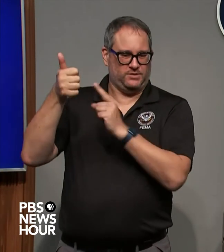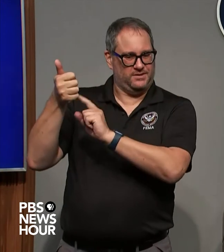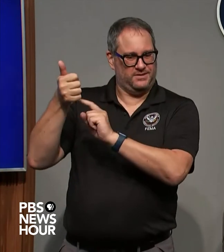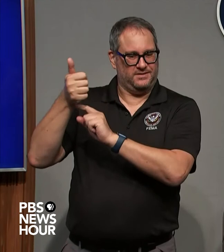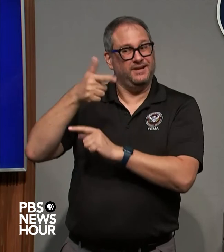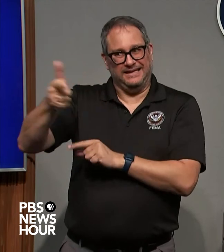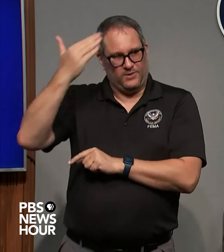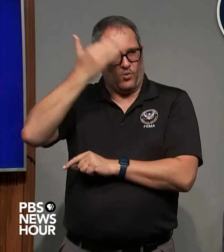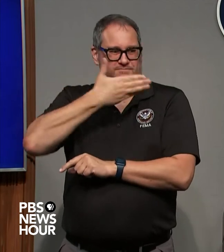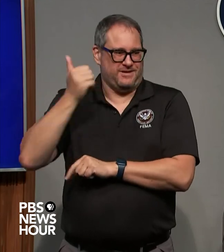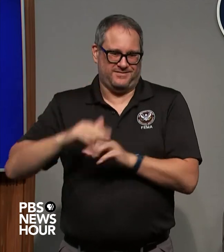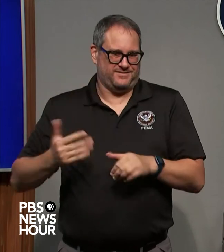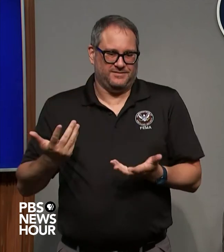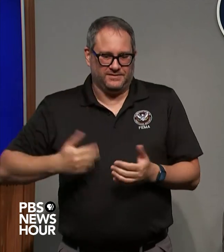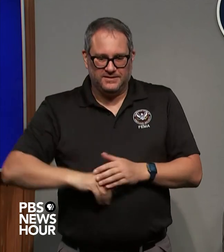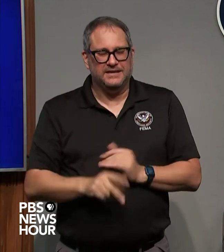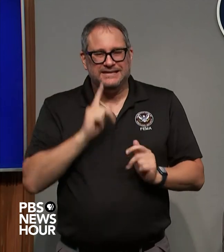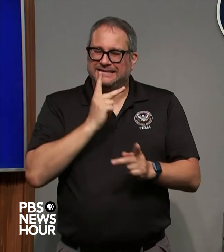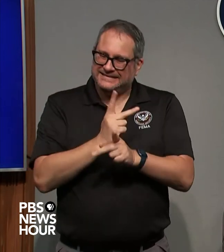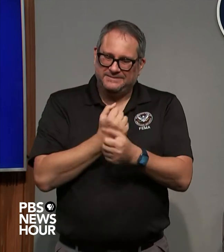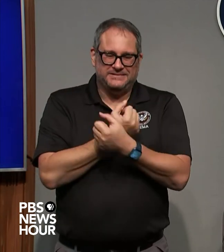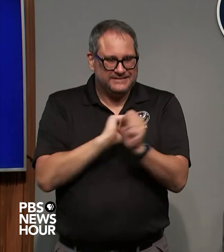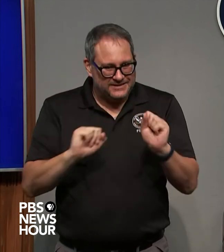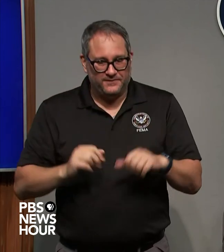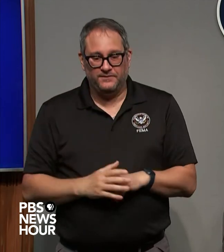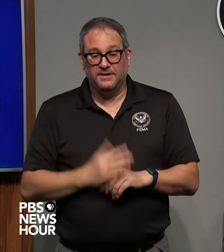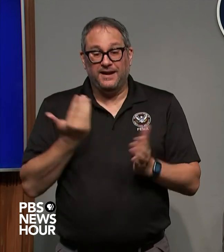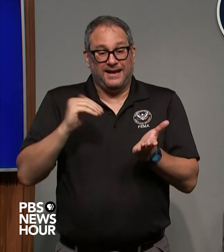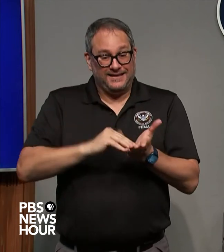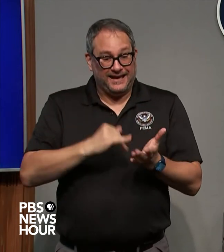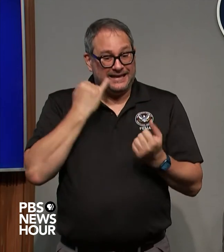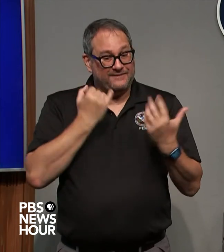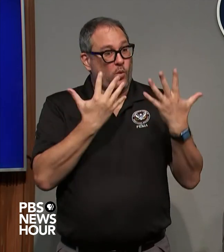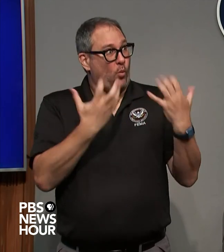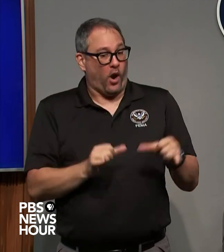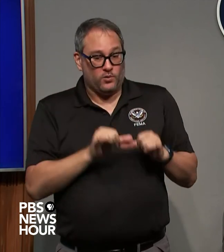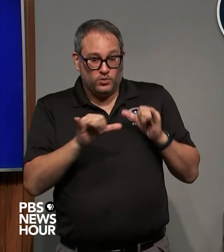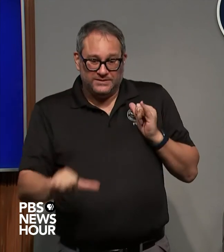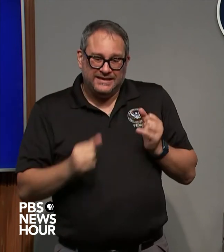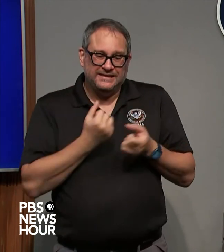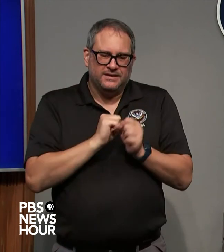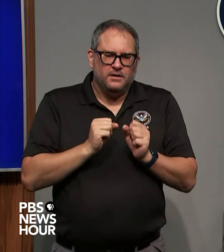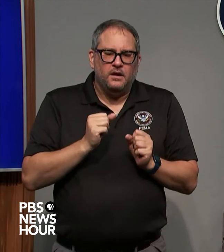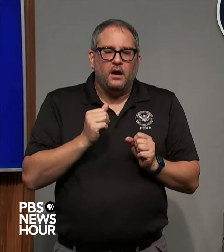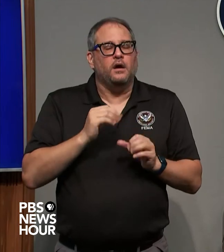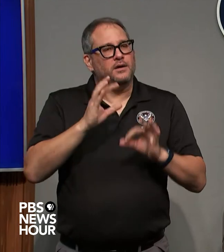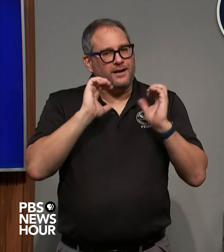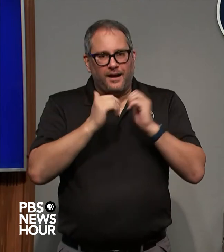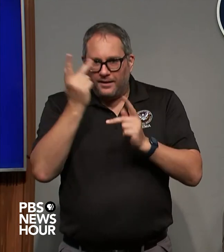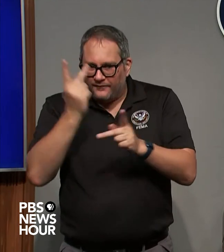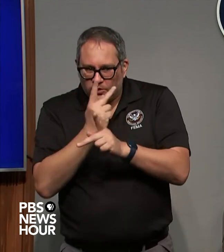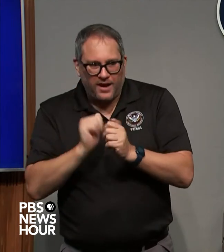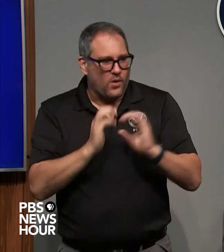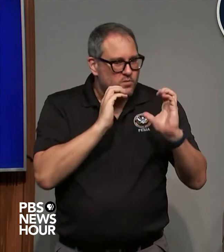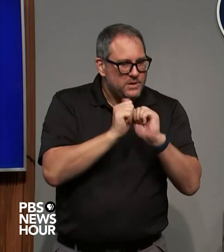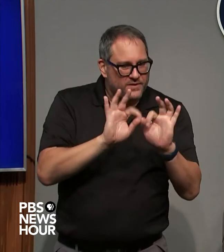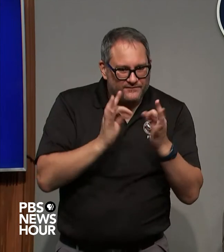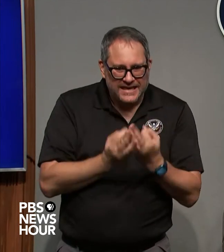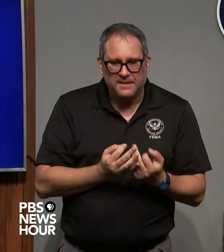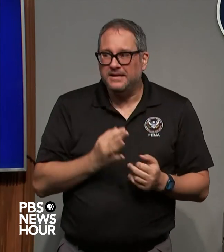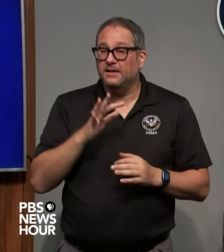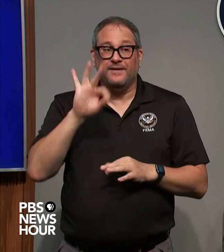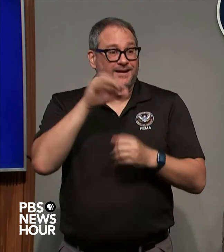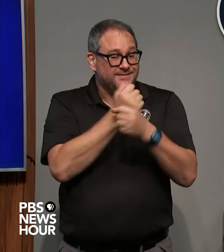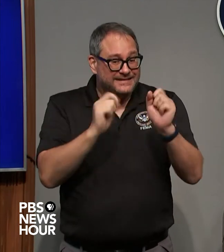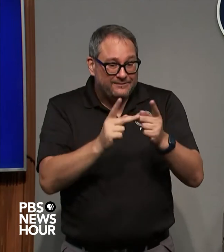plans for that too right if they if they are going to stay in place know how they're going to communicate with their family so they can let them know if they're safe or what their needs are going to be